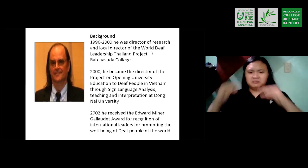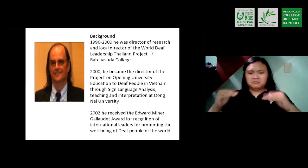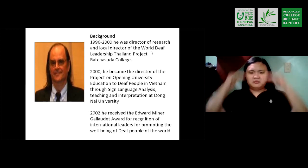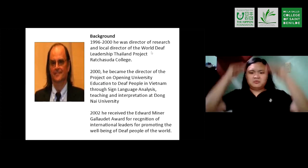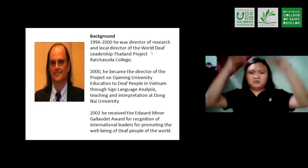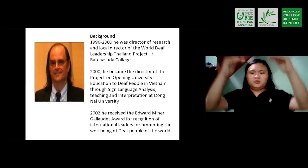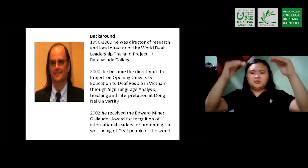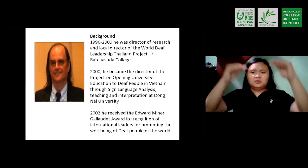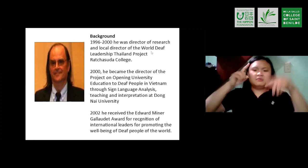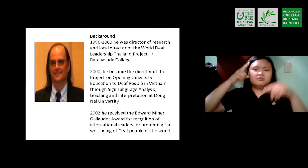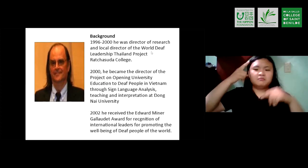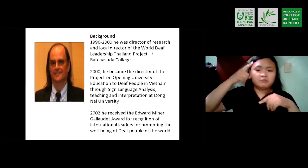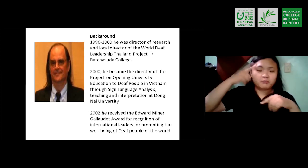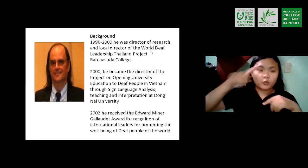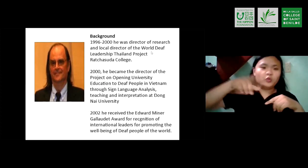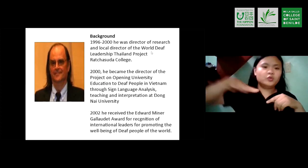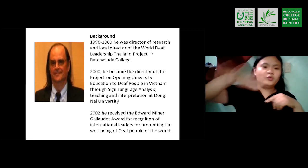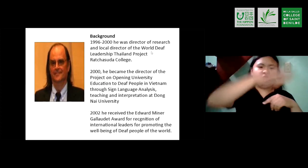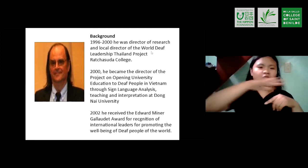the International